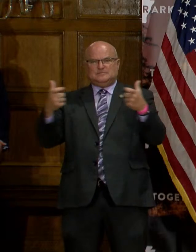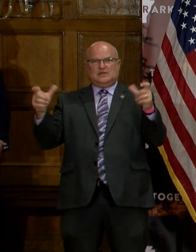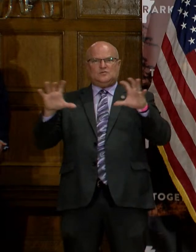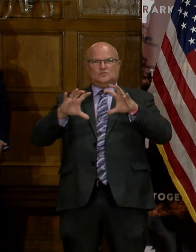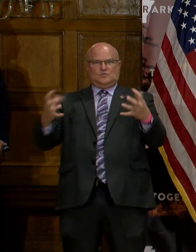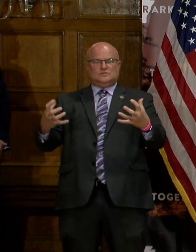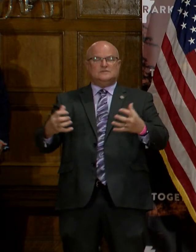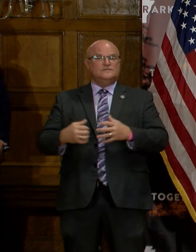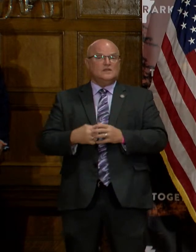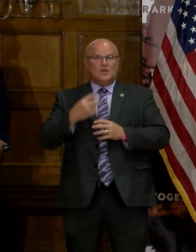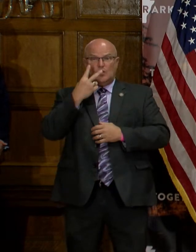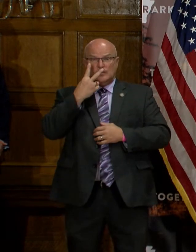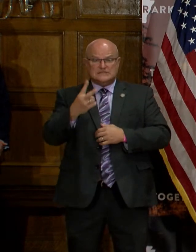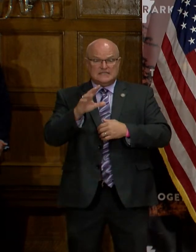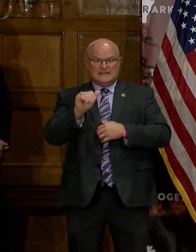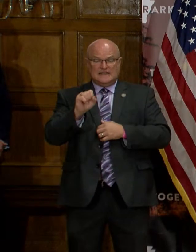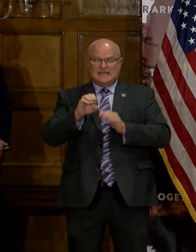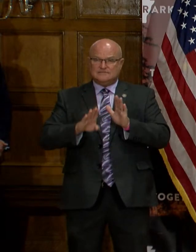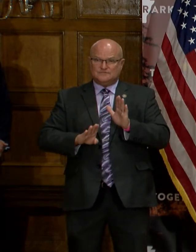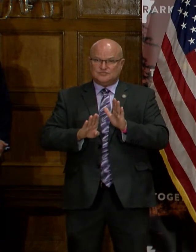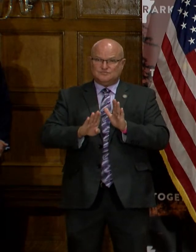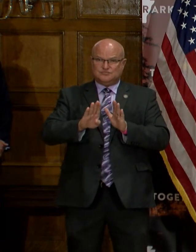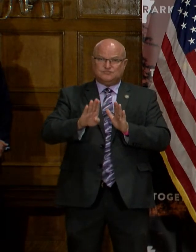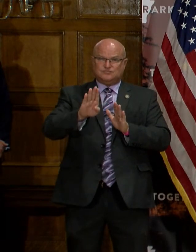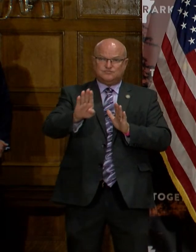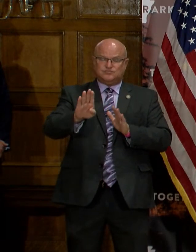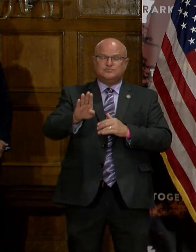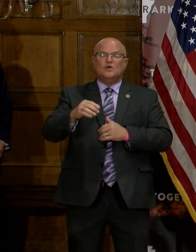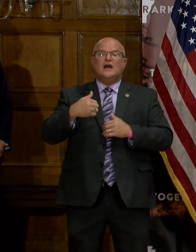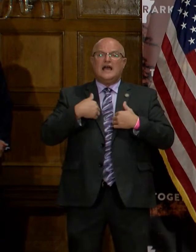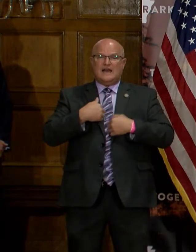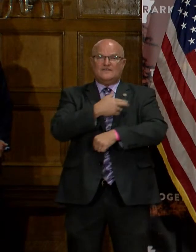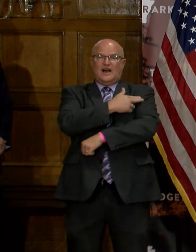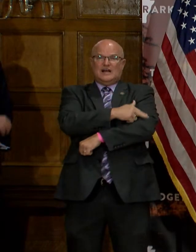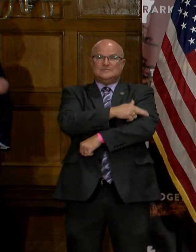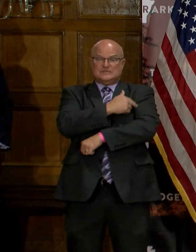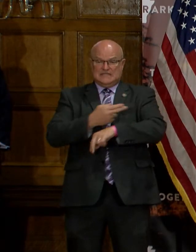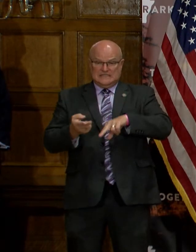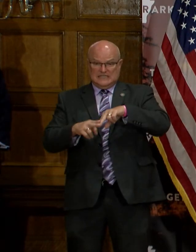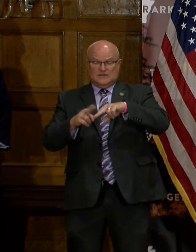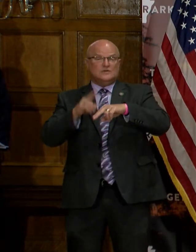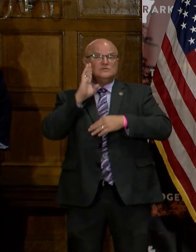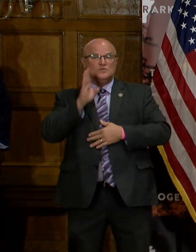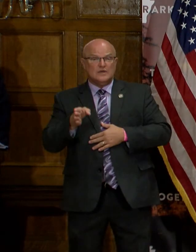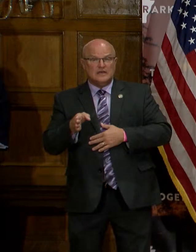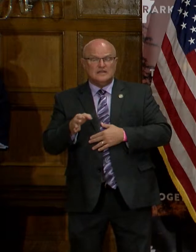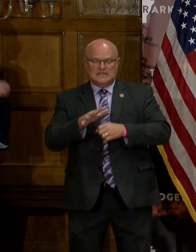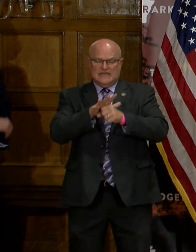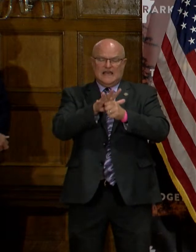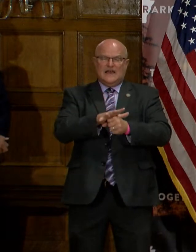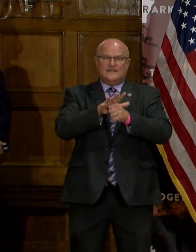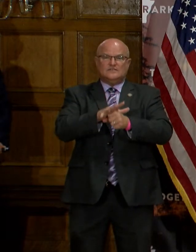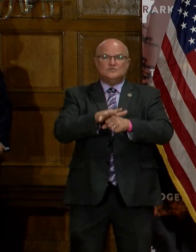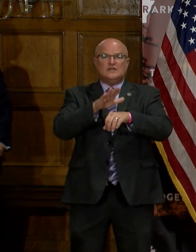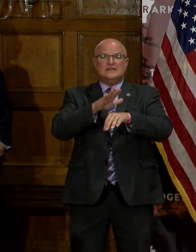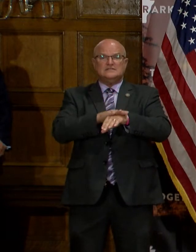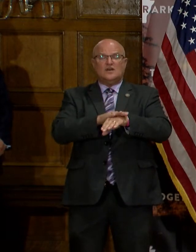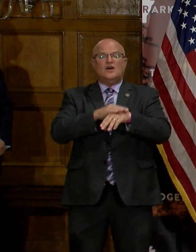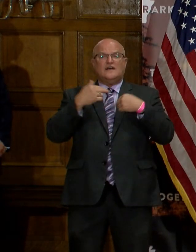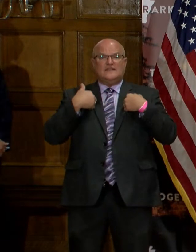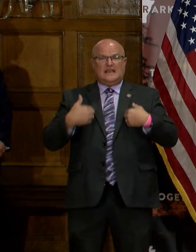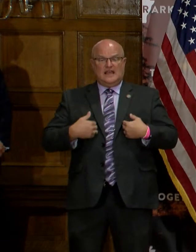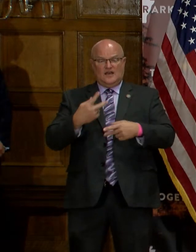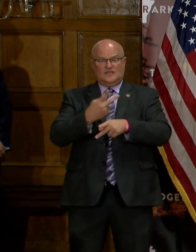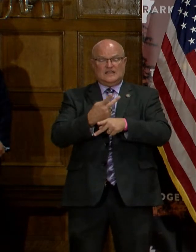we continue to see these cases escalate, we in turn will have hospitalizations increase, and the stress on the healthcare system will be